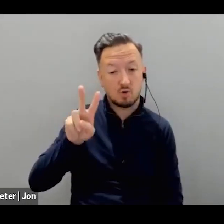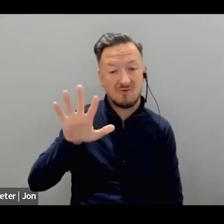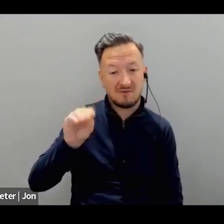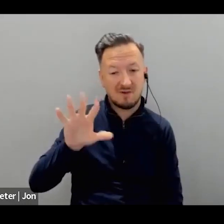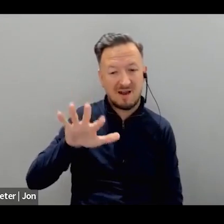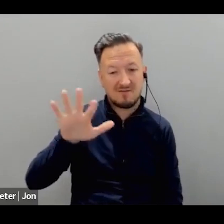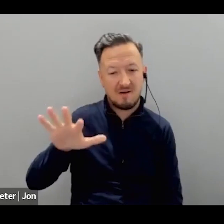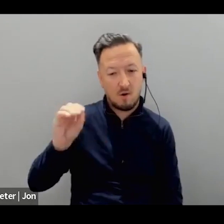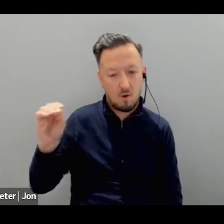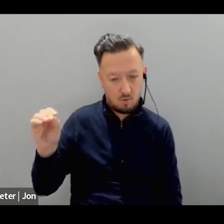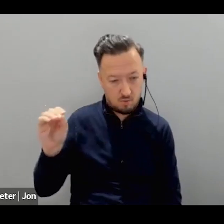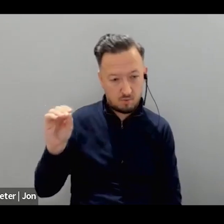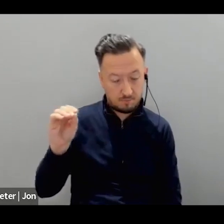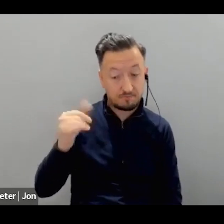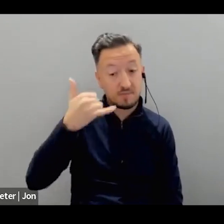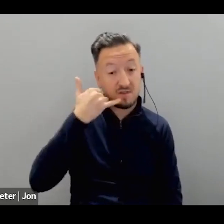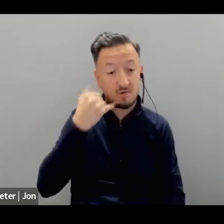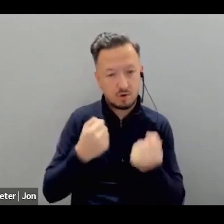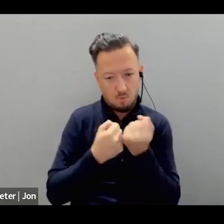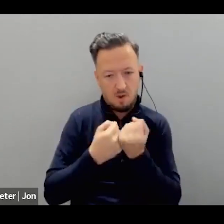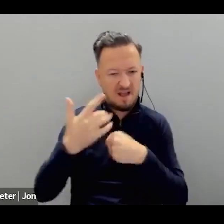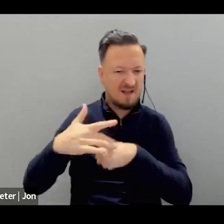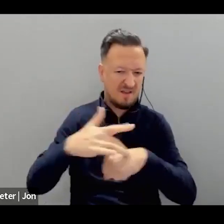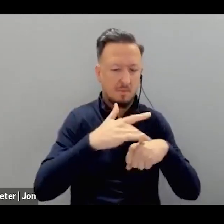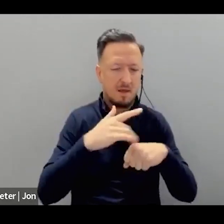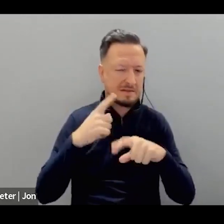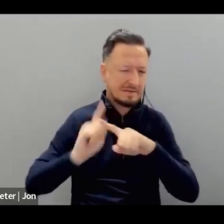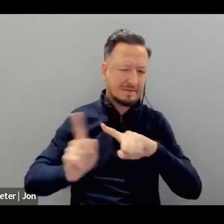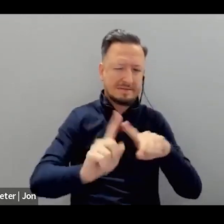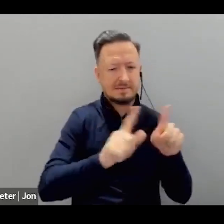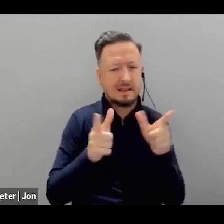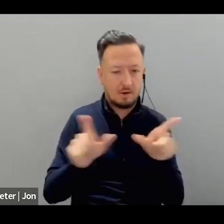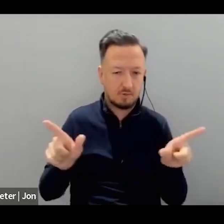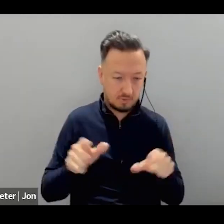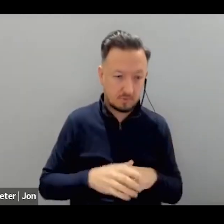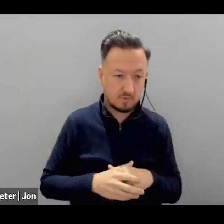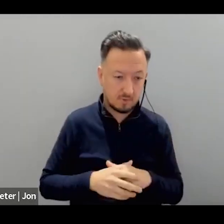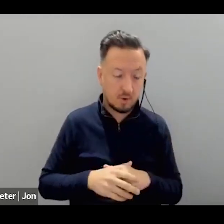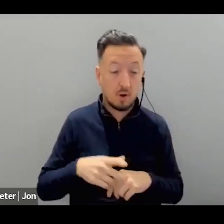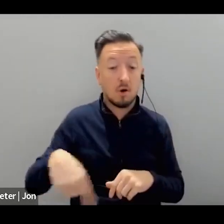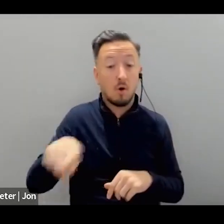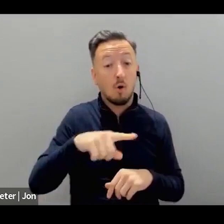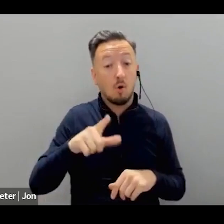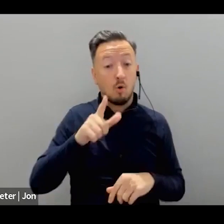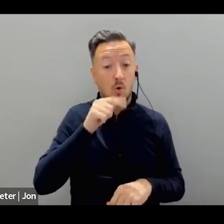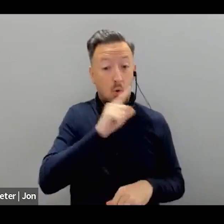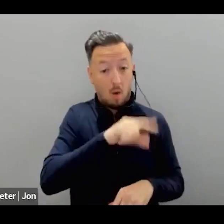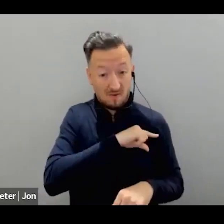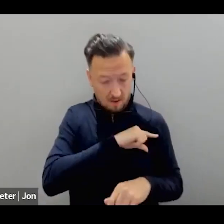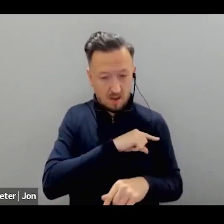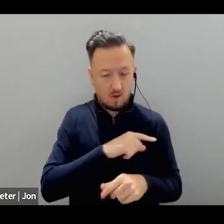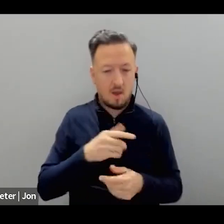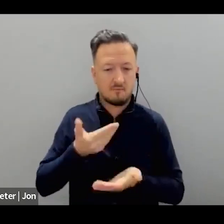828-250-5500. Phone support is available in any language. Qualified homeowners can receive financial assistance